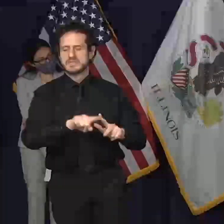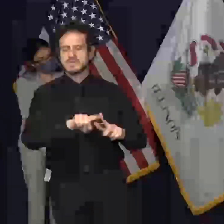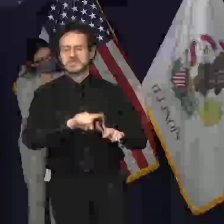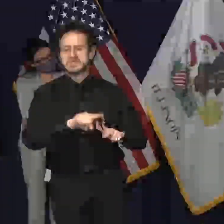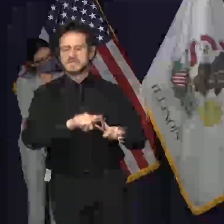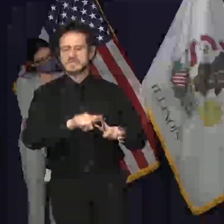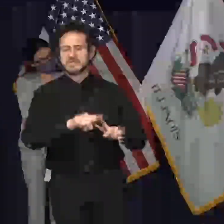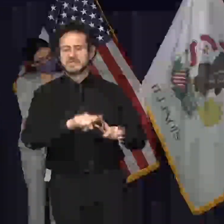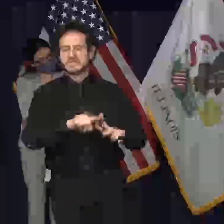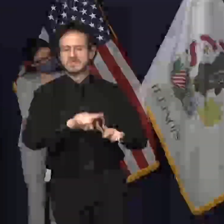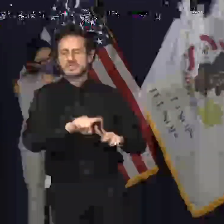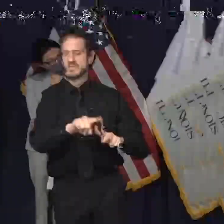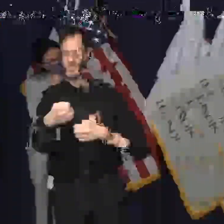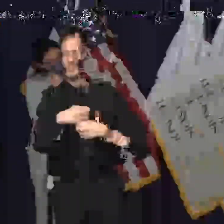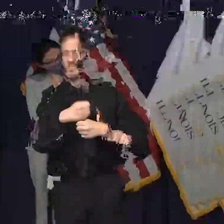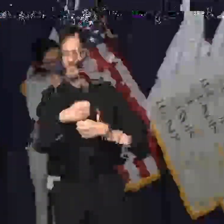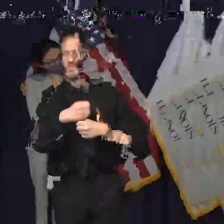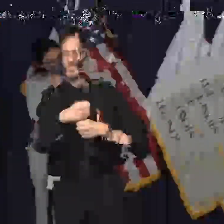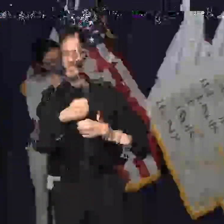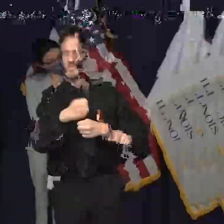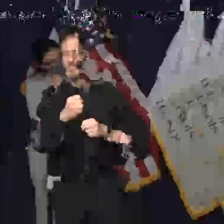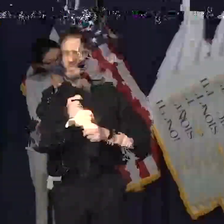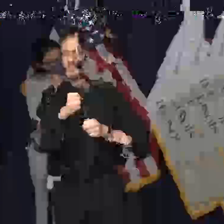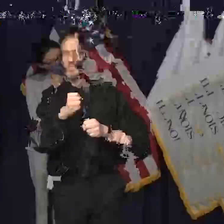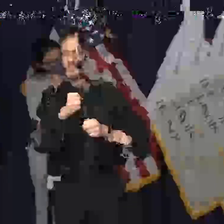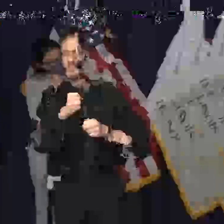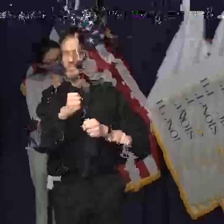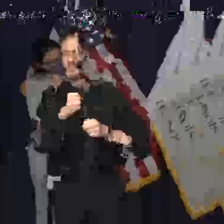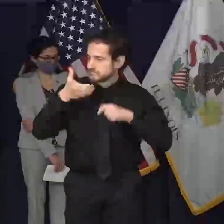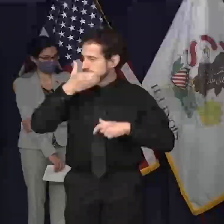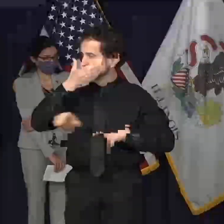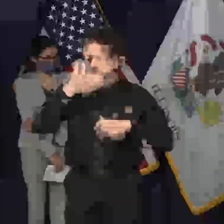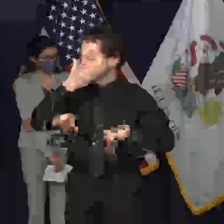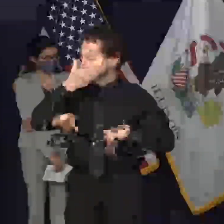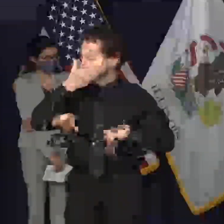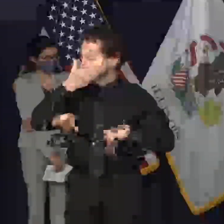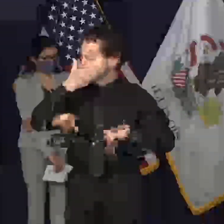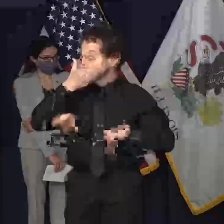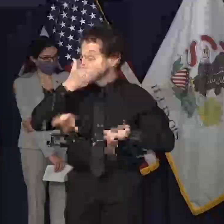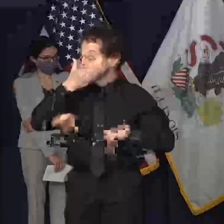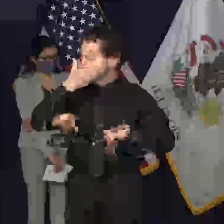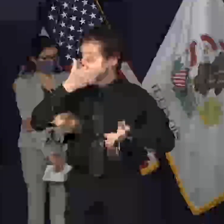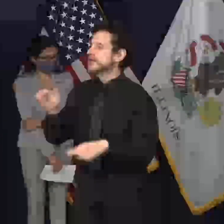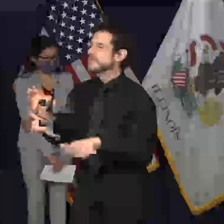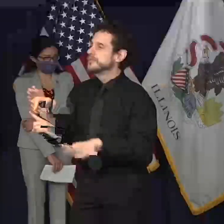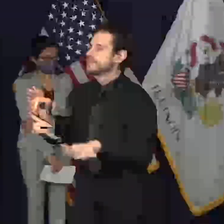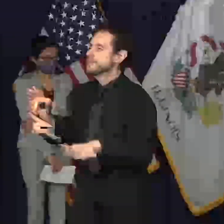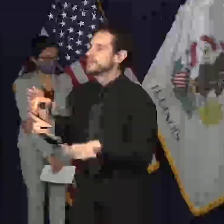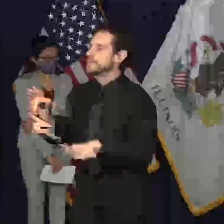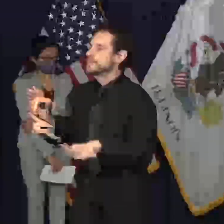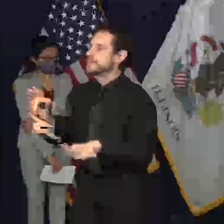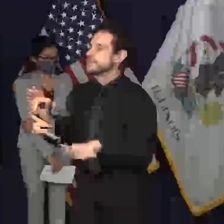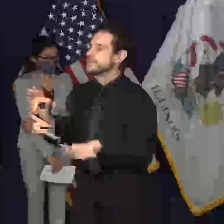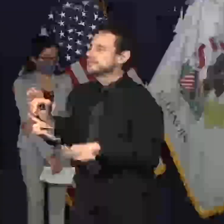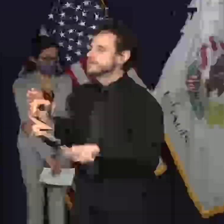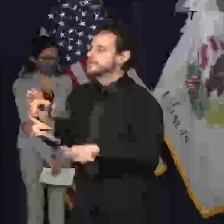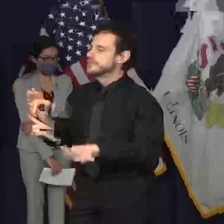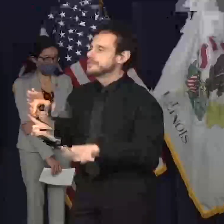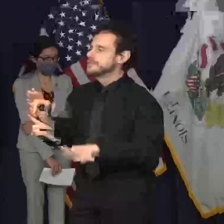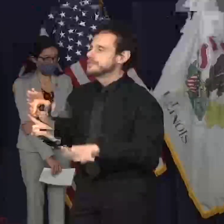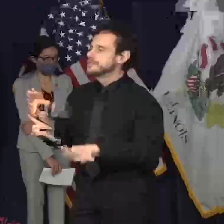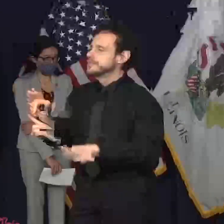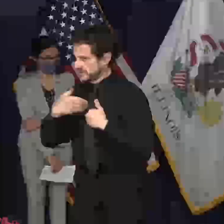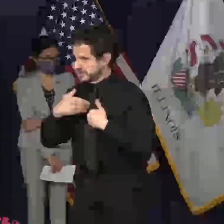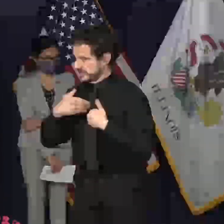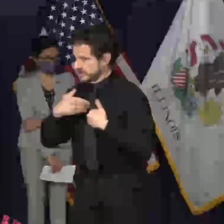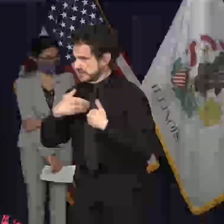mask and face covering businesses, others who are trying to address the medical needs that are associated with